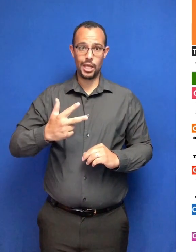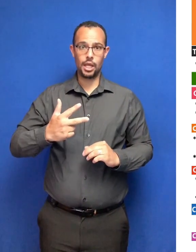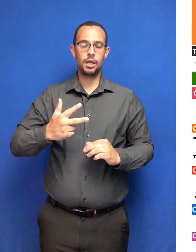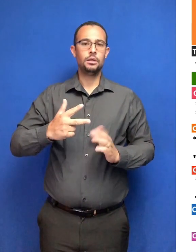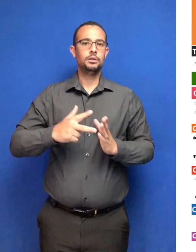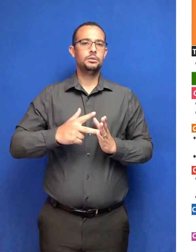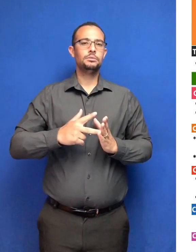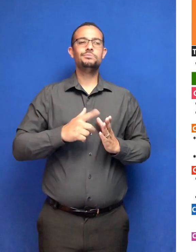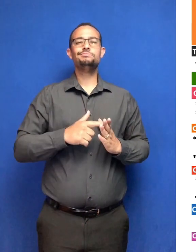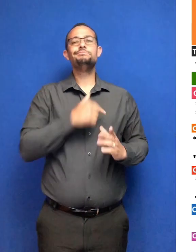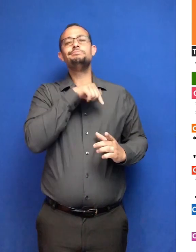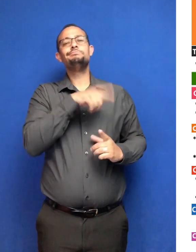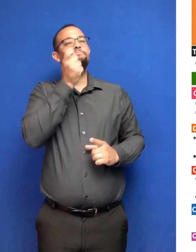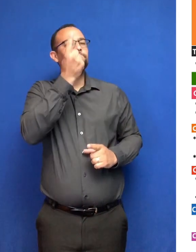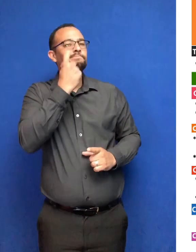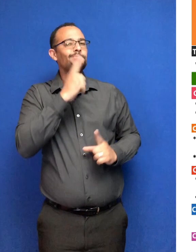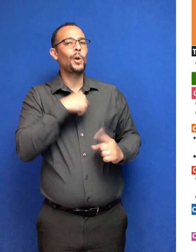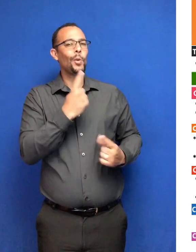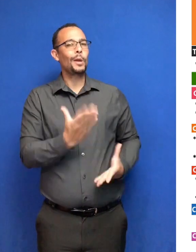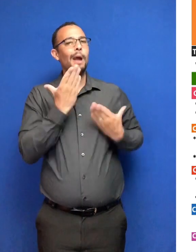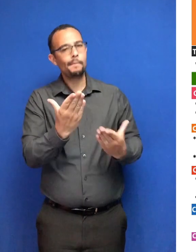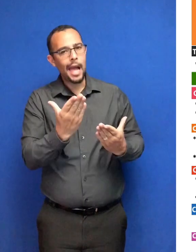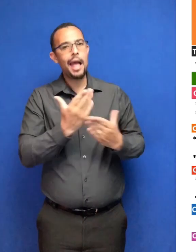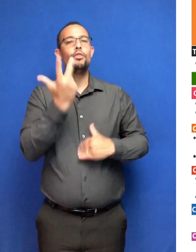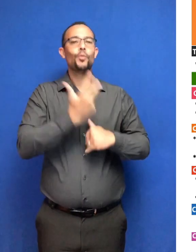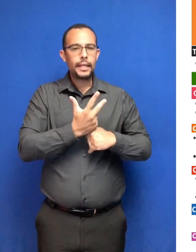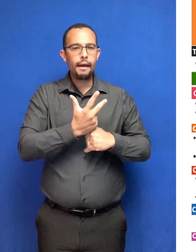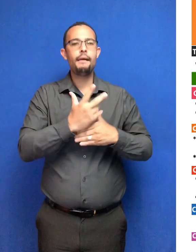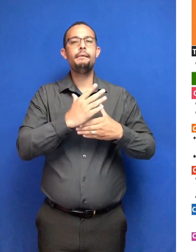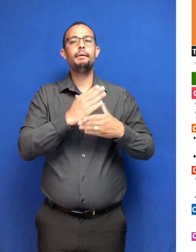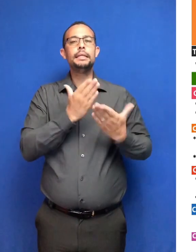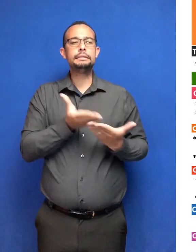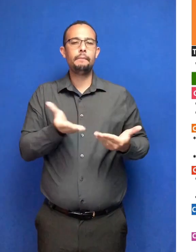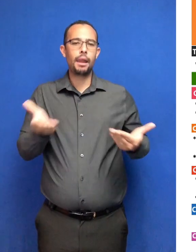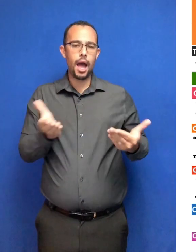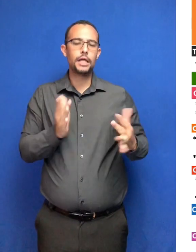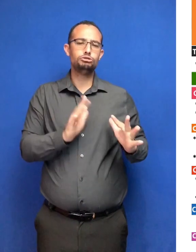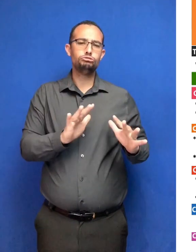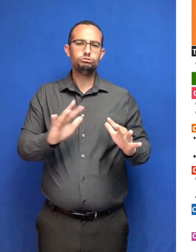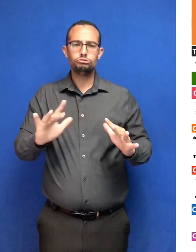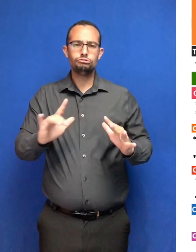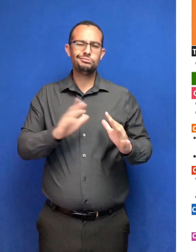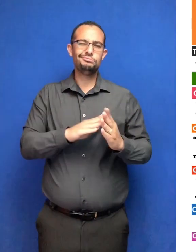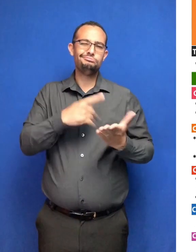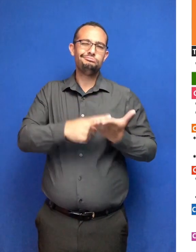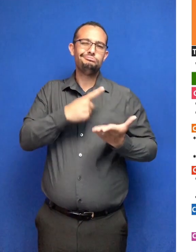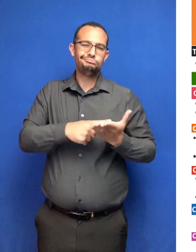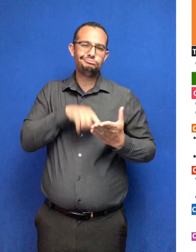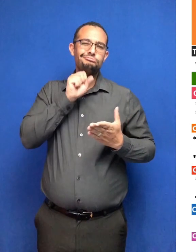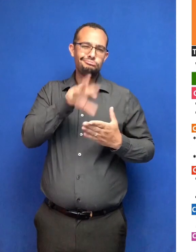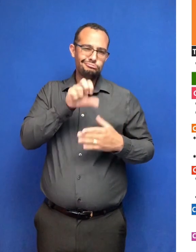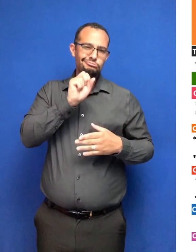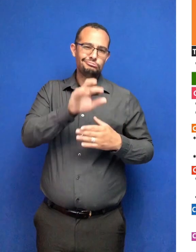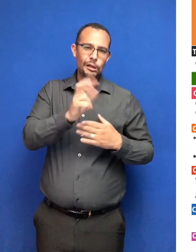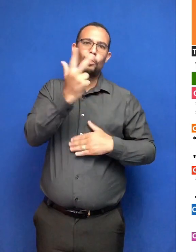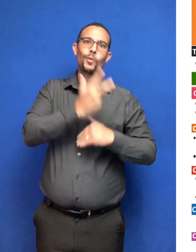of the recommendations in this packet. You would need to increase your preparedness to more than 3 days, because you will